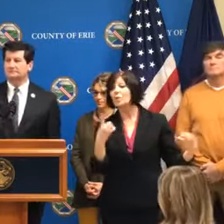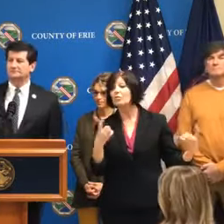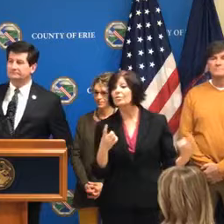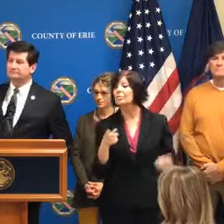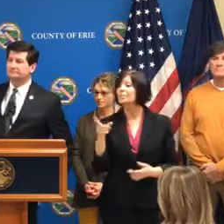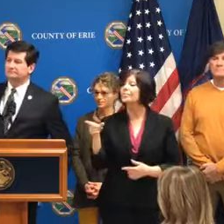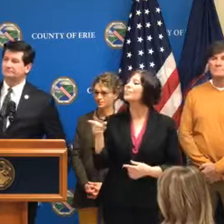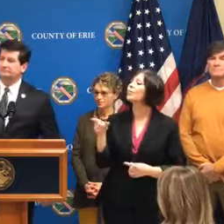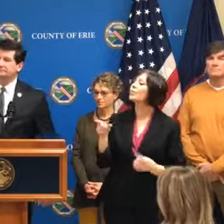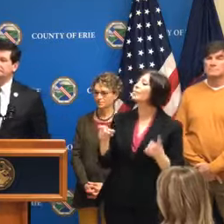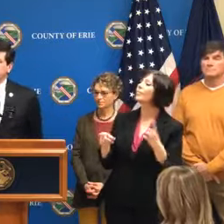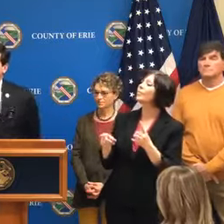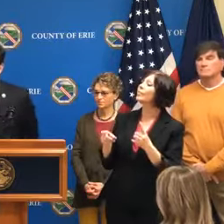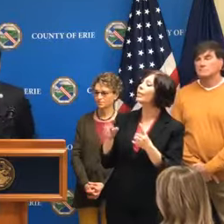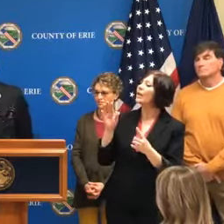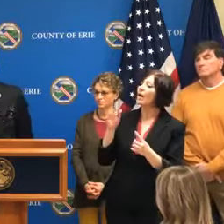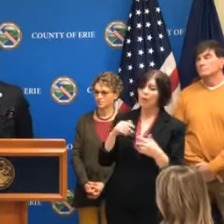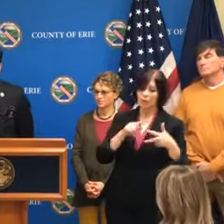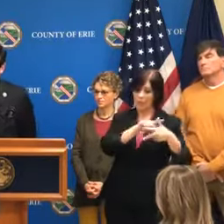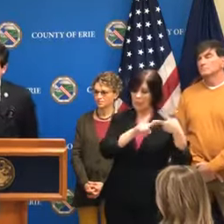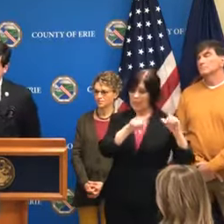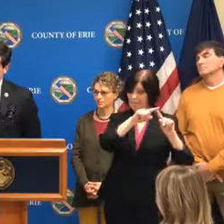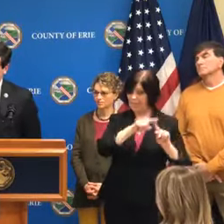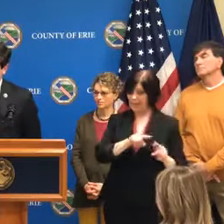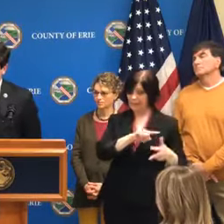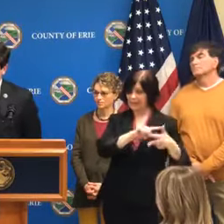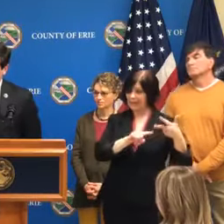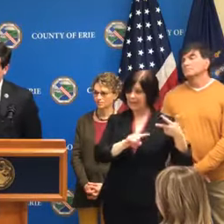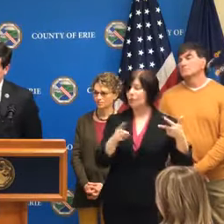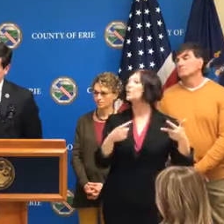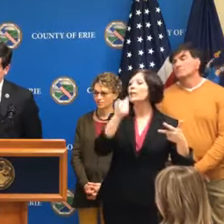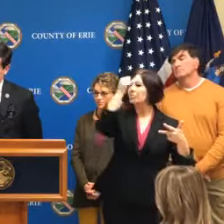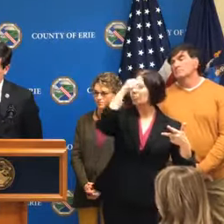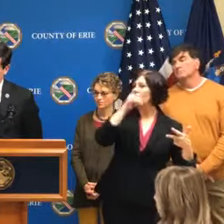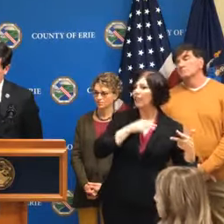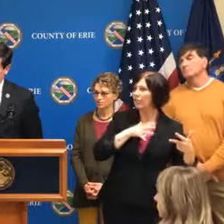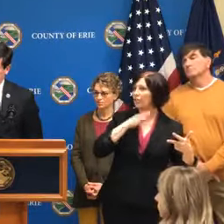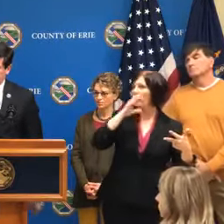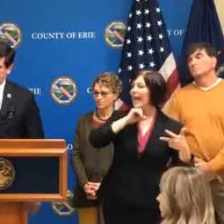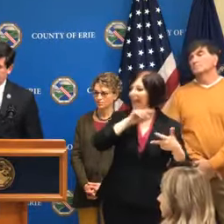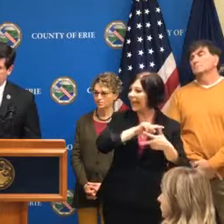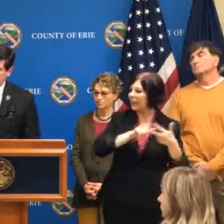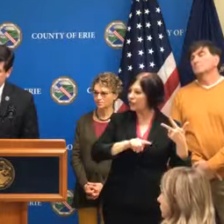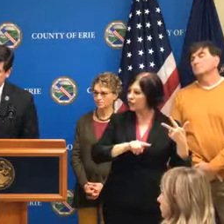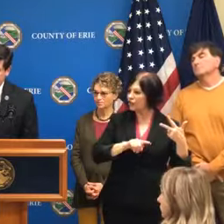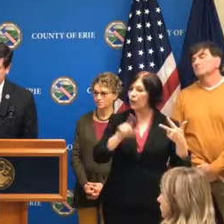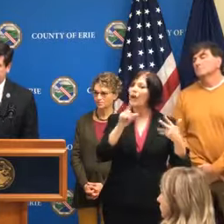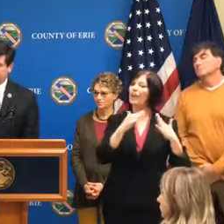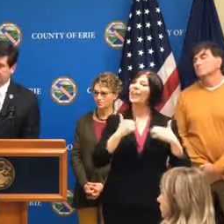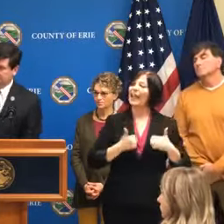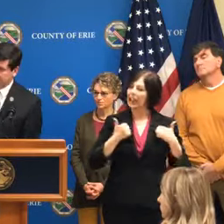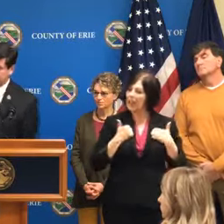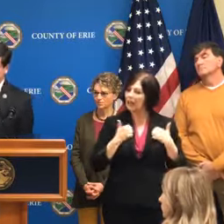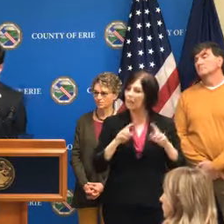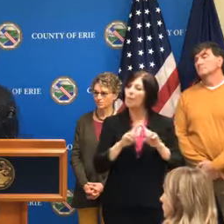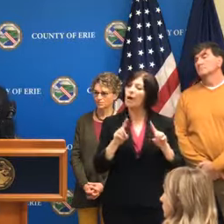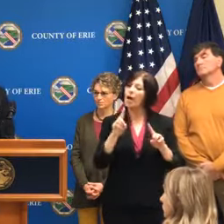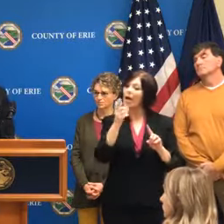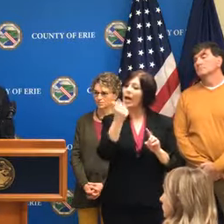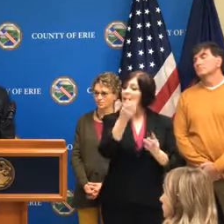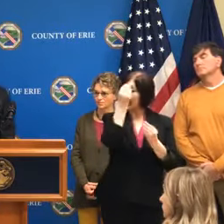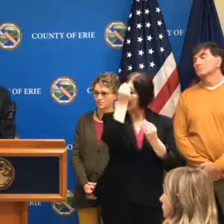Stephen. In regards to the 3 that are tested positive, you've identified gender, age, and the community that they live in. Is there any information